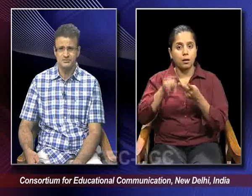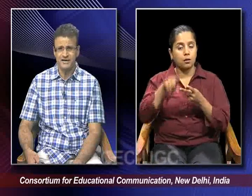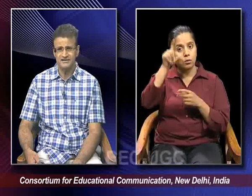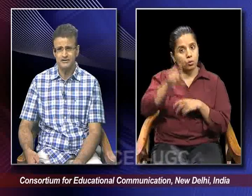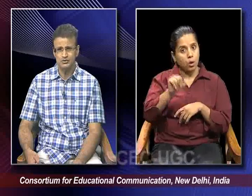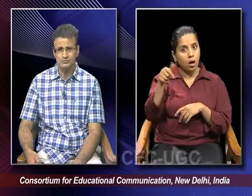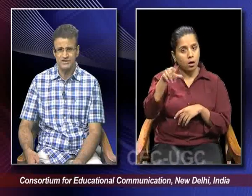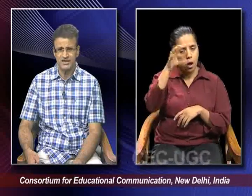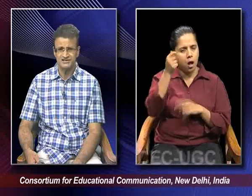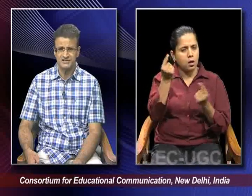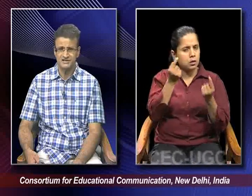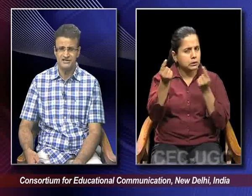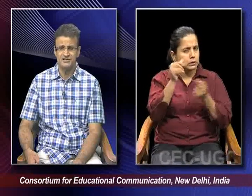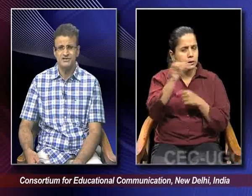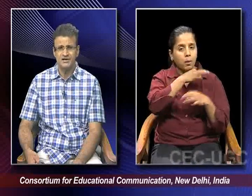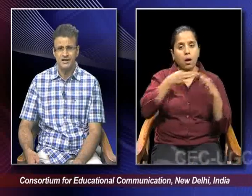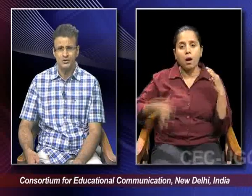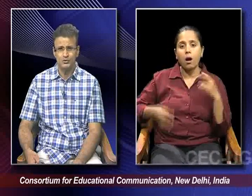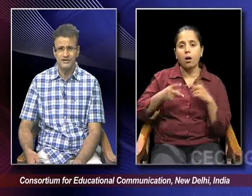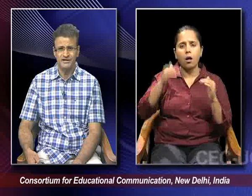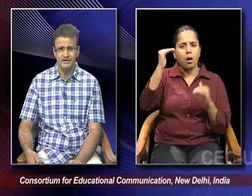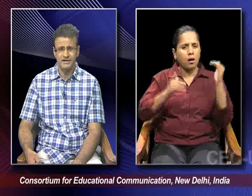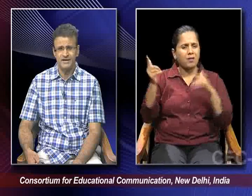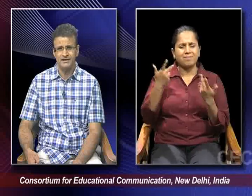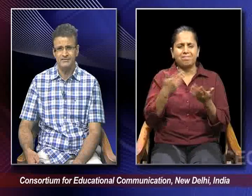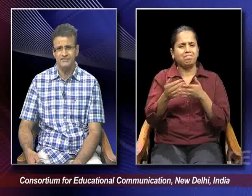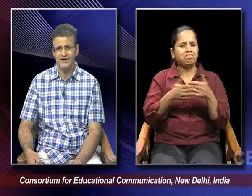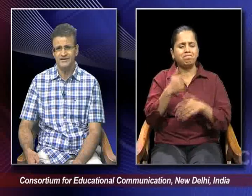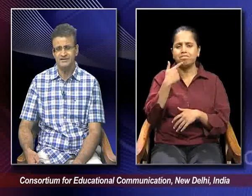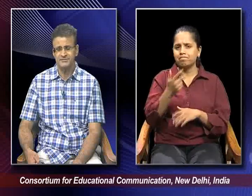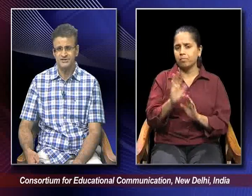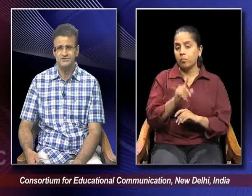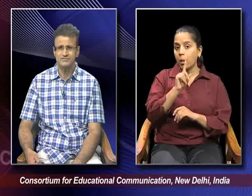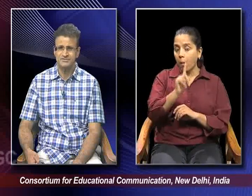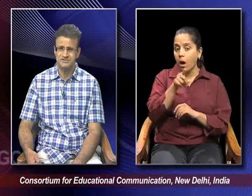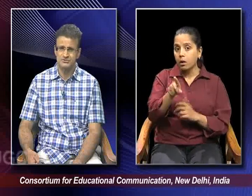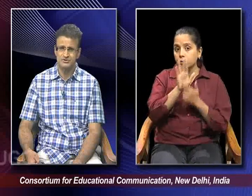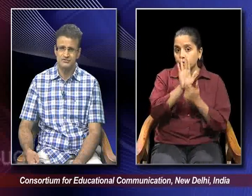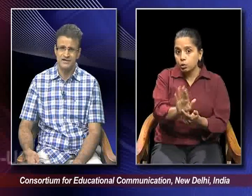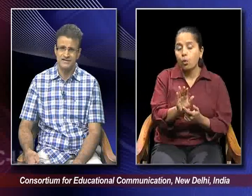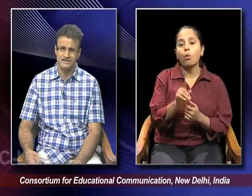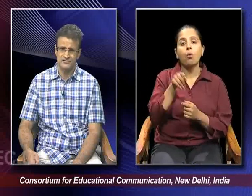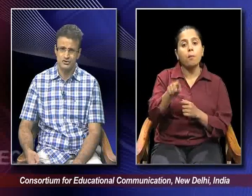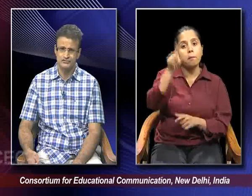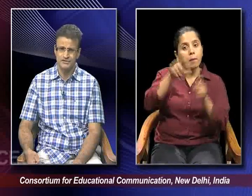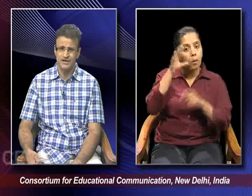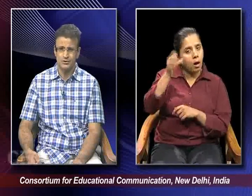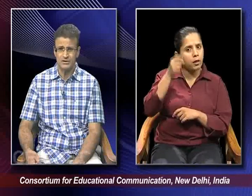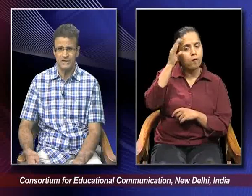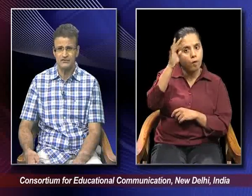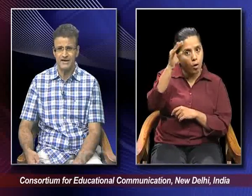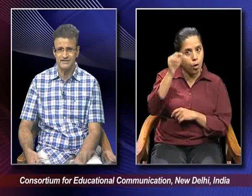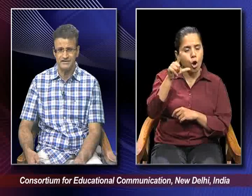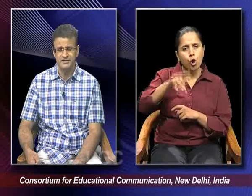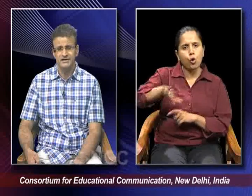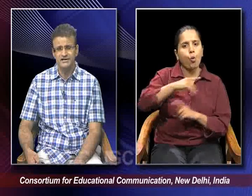to Gandhi, to whom the caste and creed held no meaning. And we find the depiction of the principles of the Gandhian philosophy by a lookalike